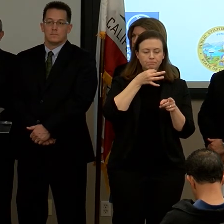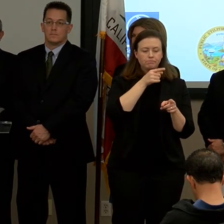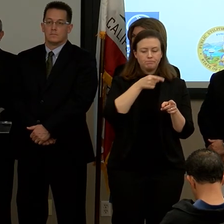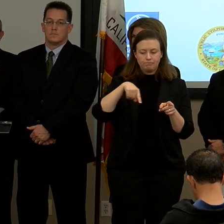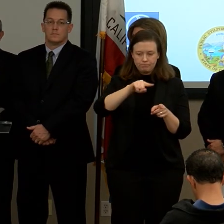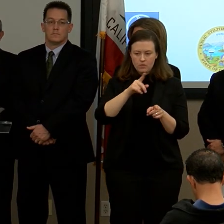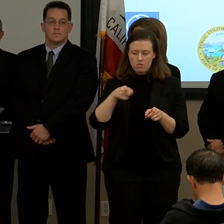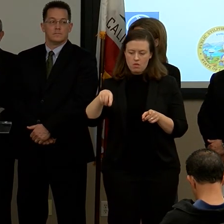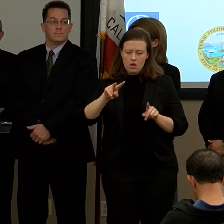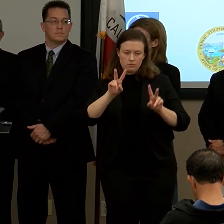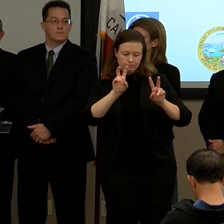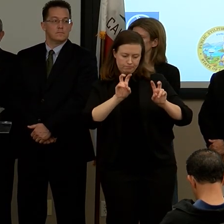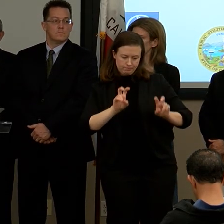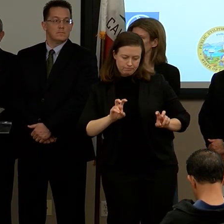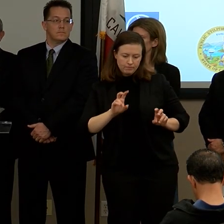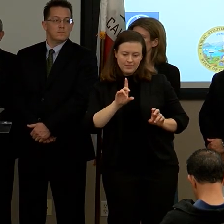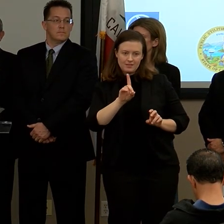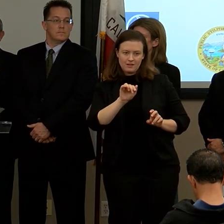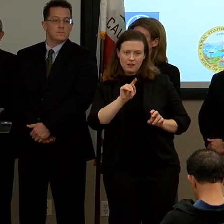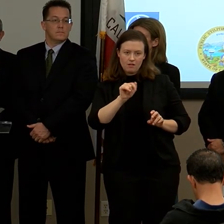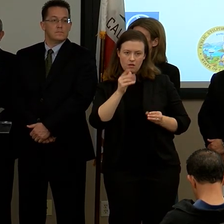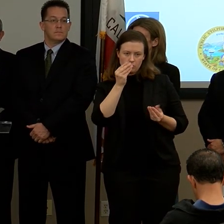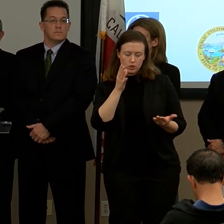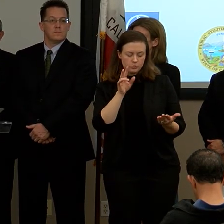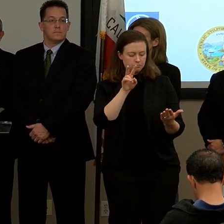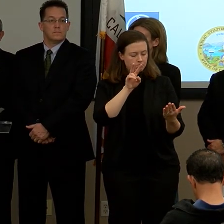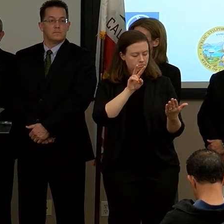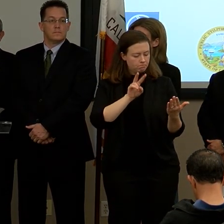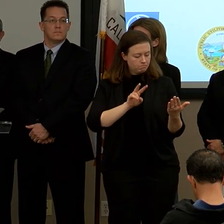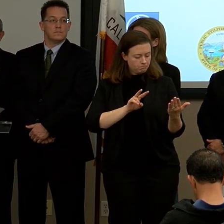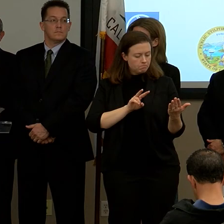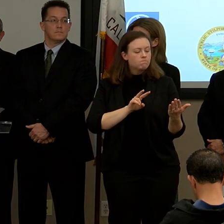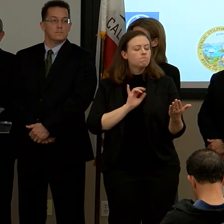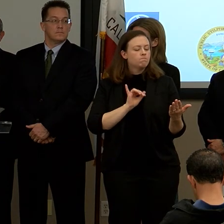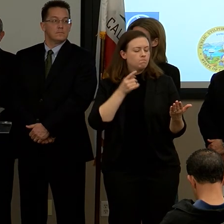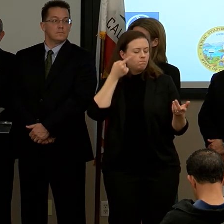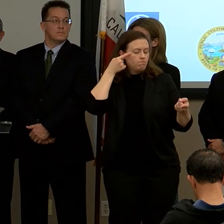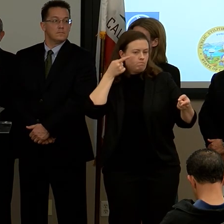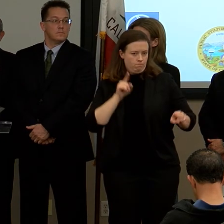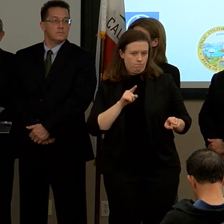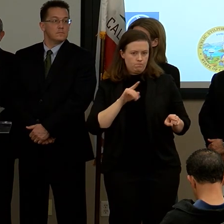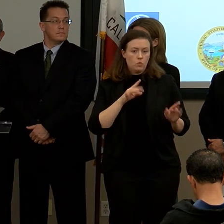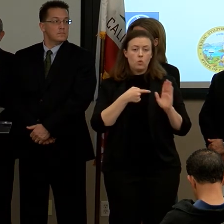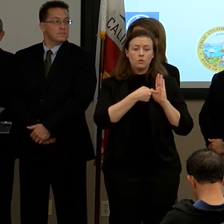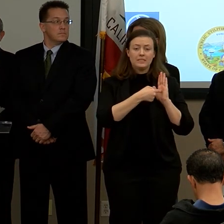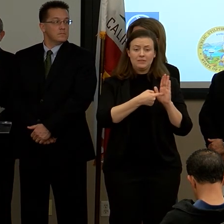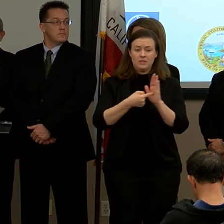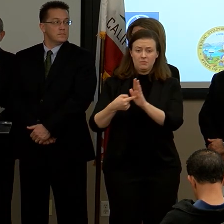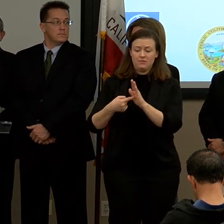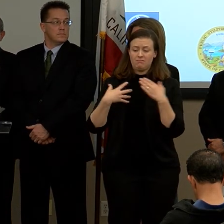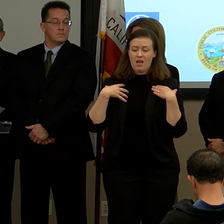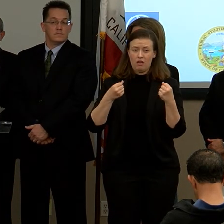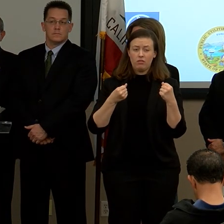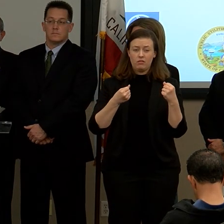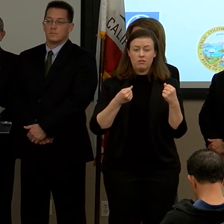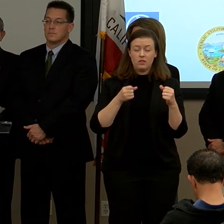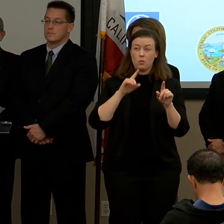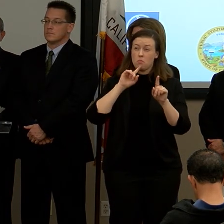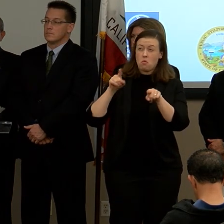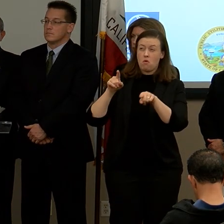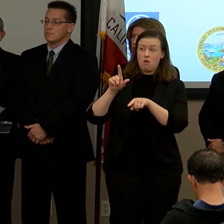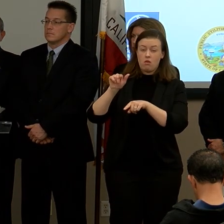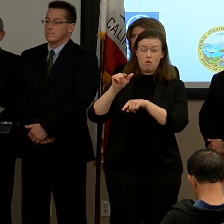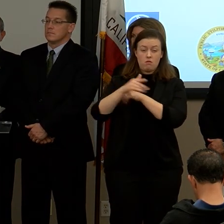data that were made available to them and agreed that the symptoms that were reported to LA County